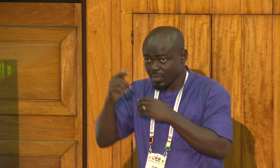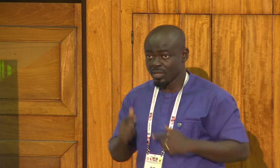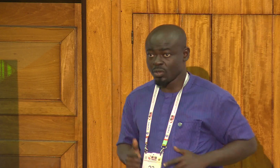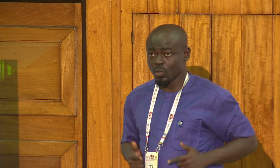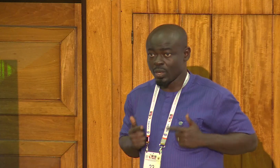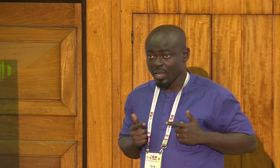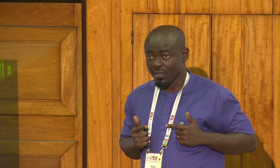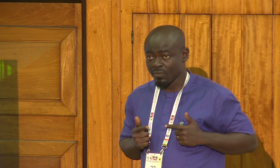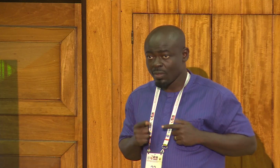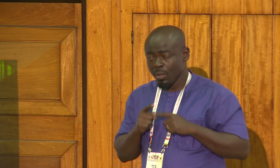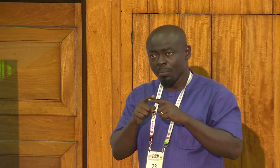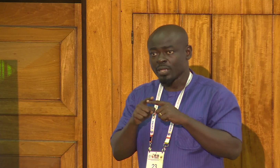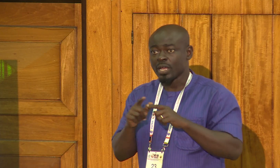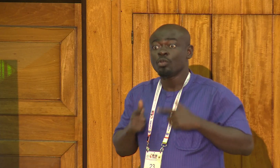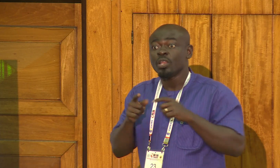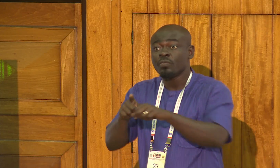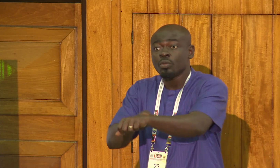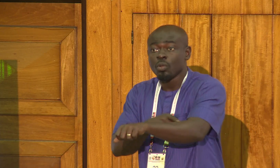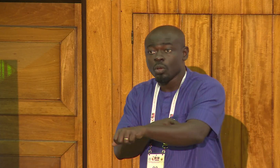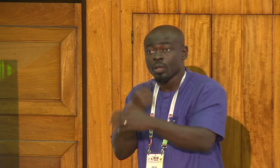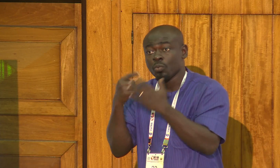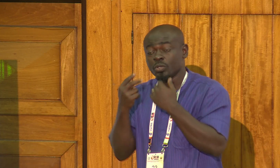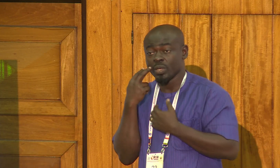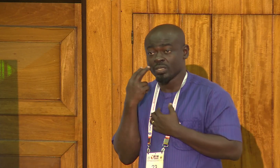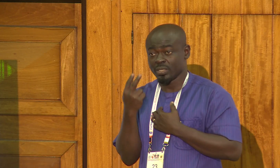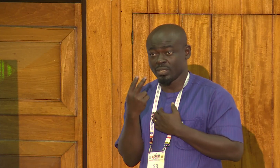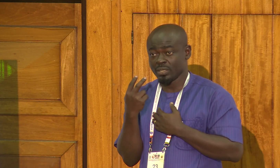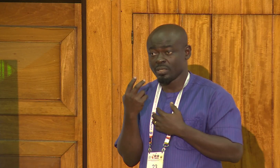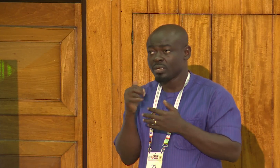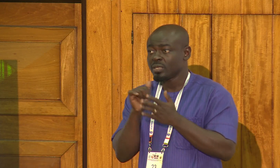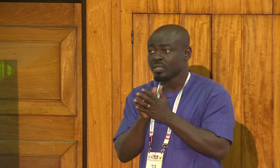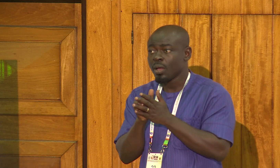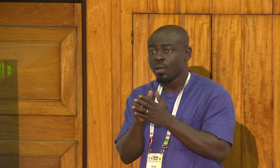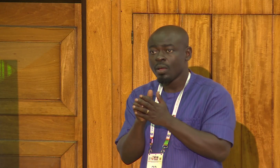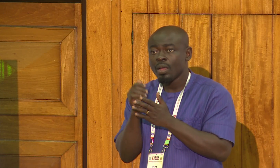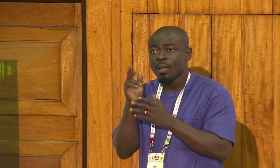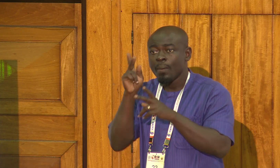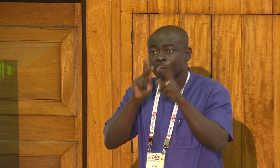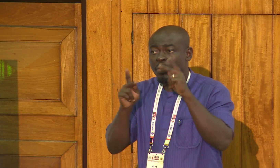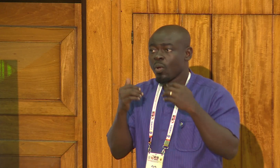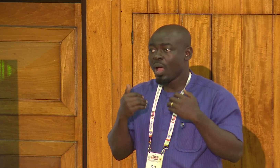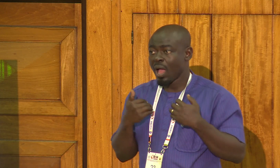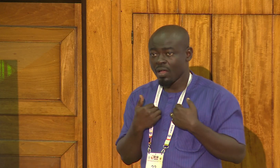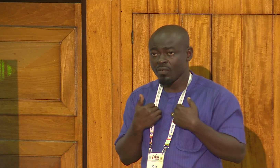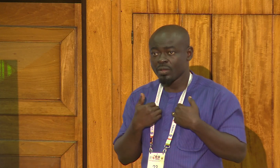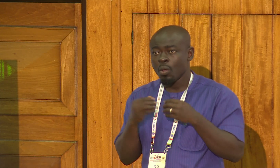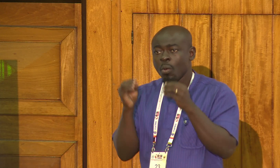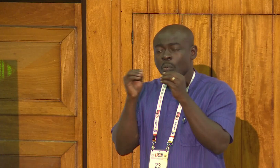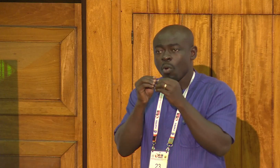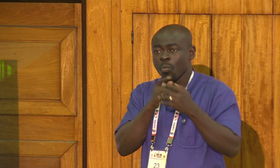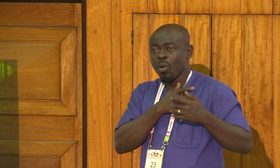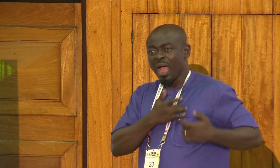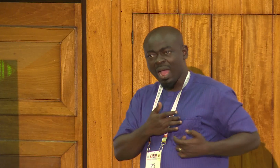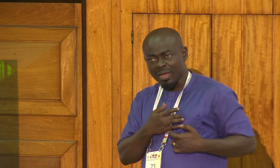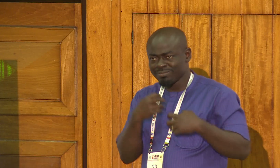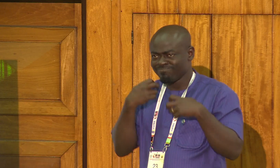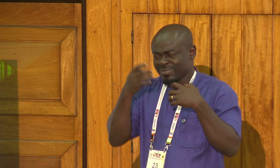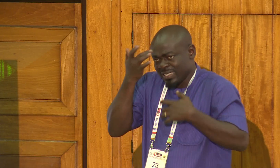but are you living well? And what we're seeing is that people are having huge numbers of cardiovascular